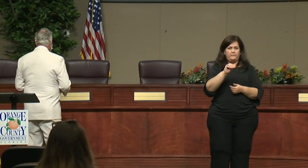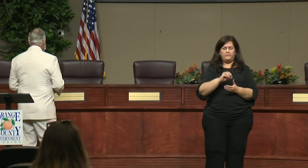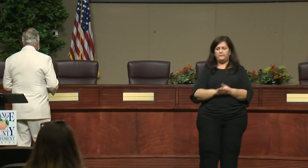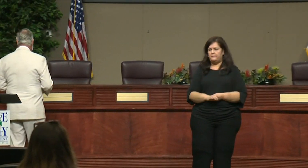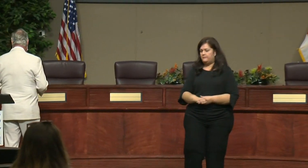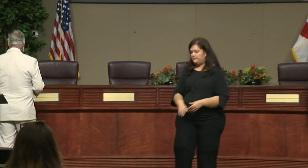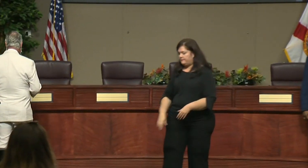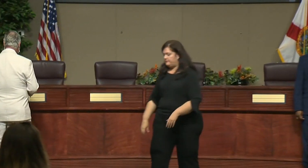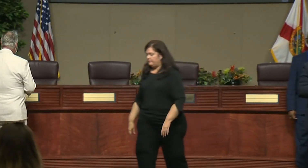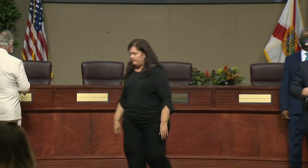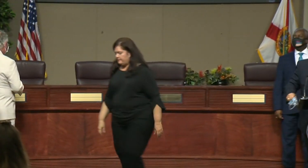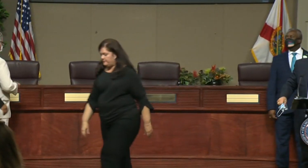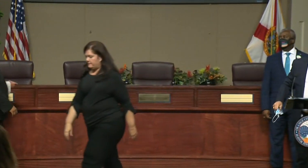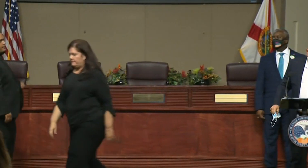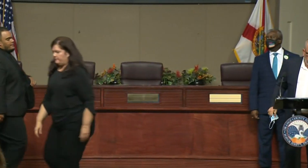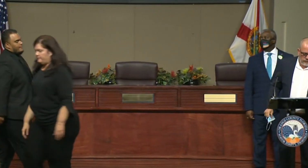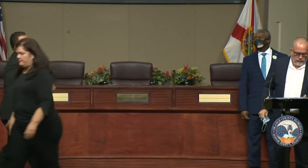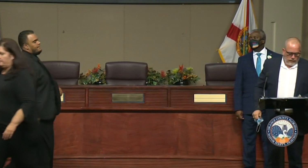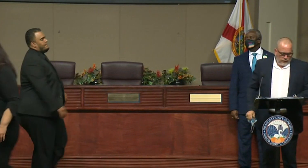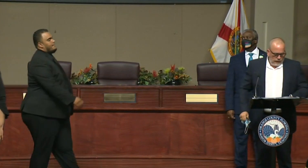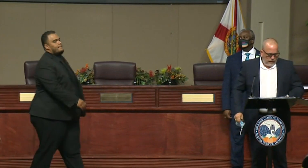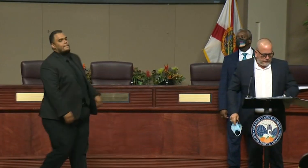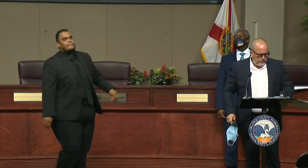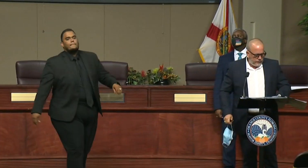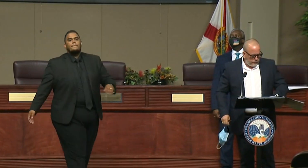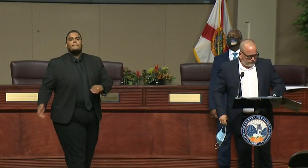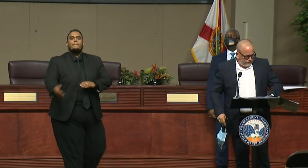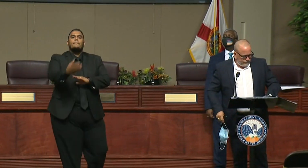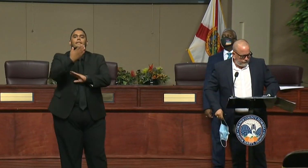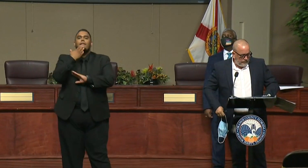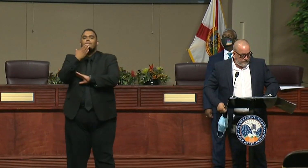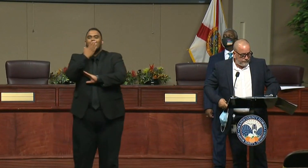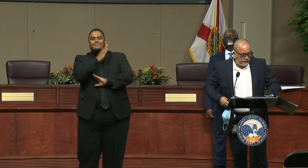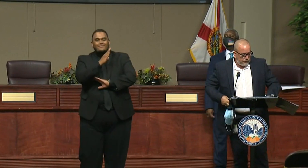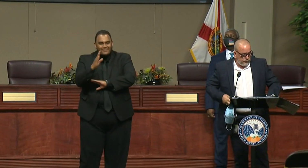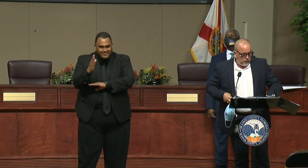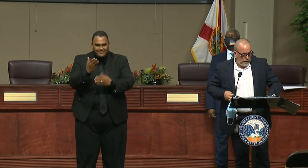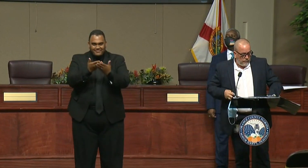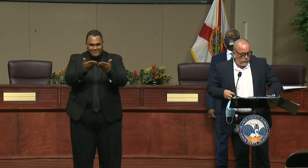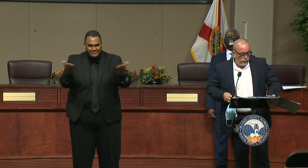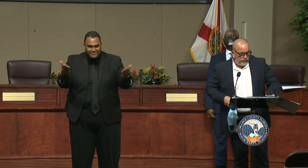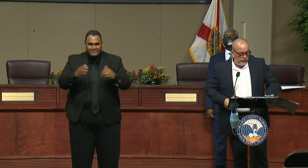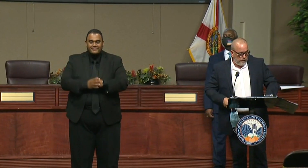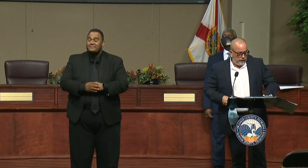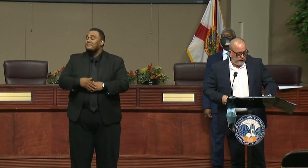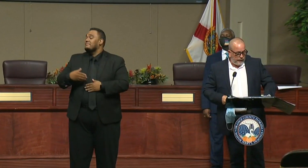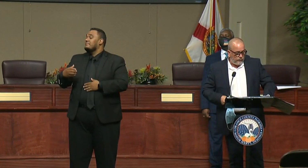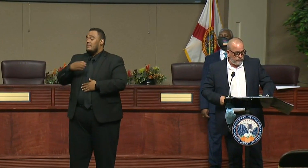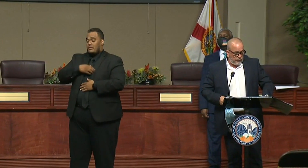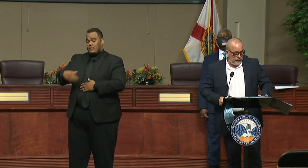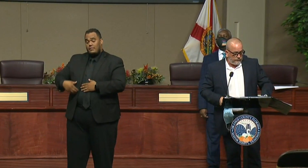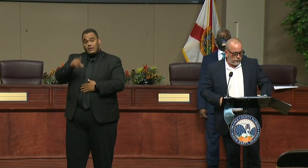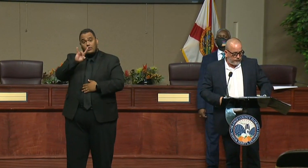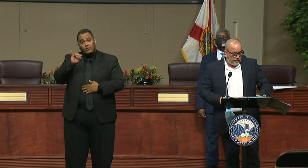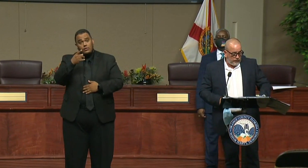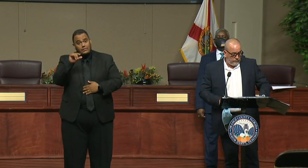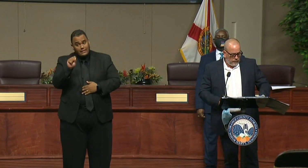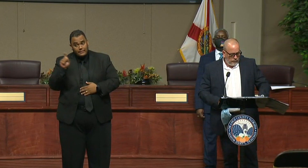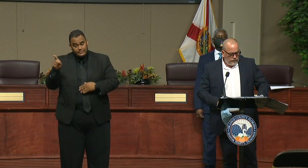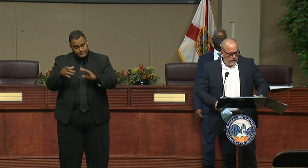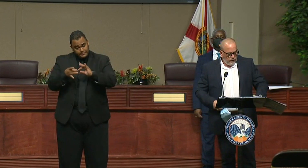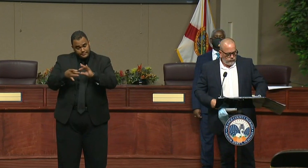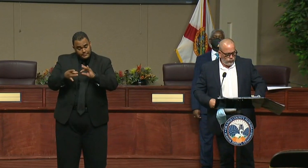Thank you, Mayor. Good afternoon. As Mayor Demings mentioned, we in the county has over